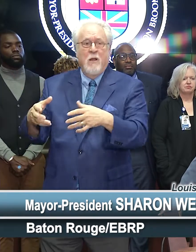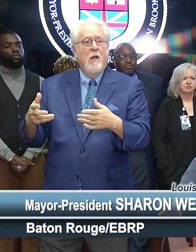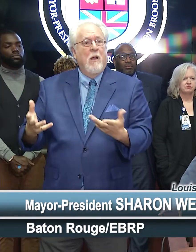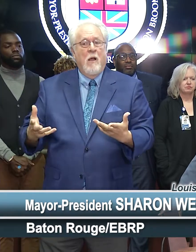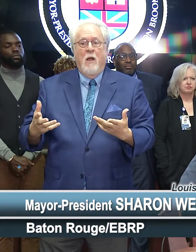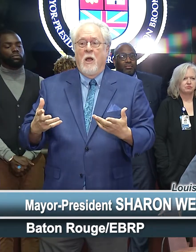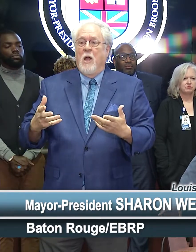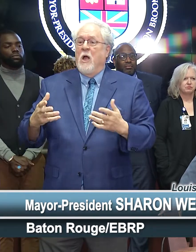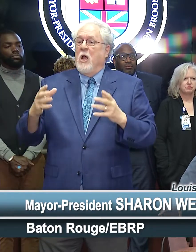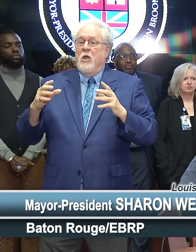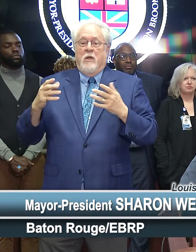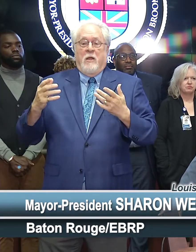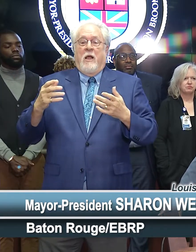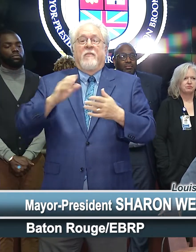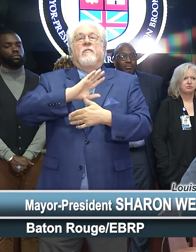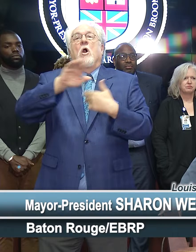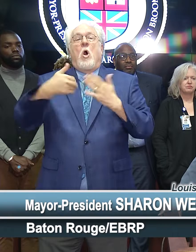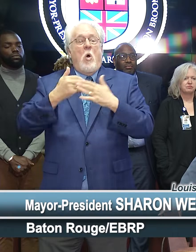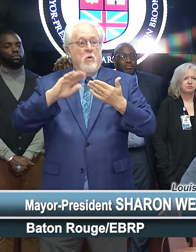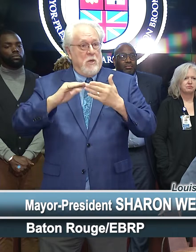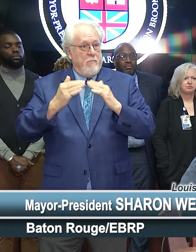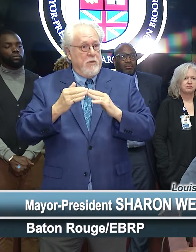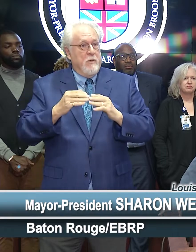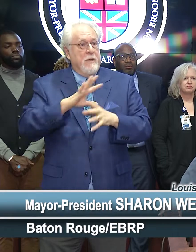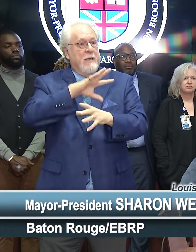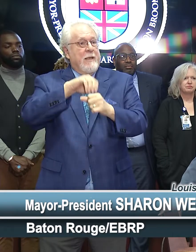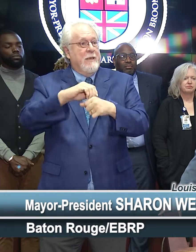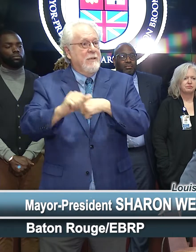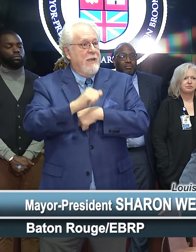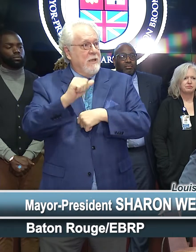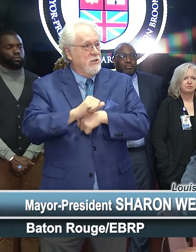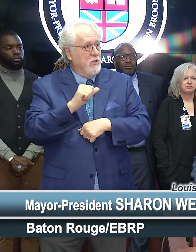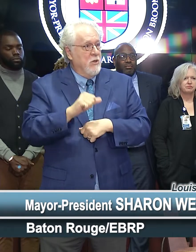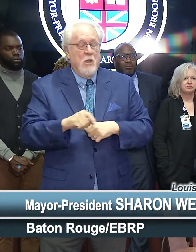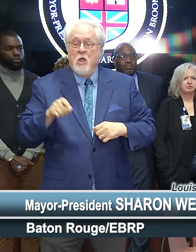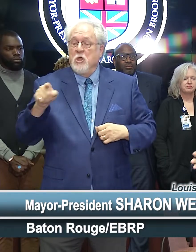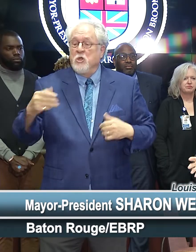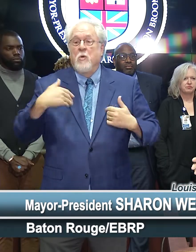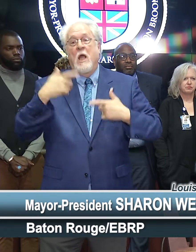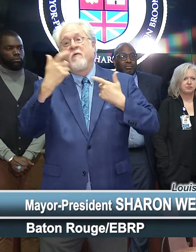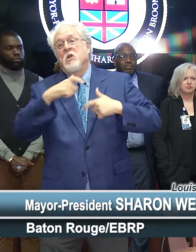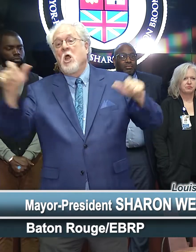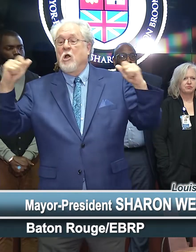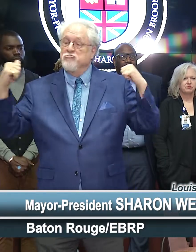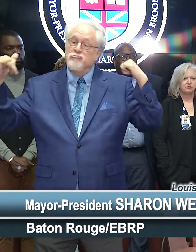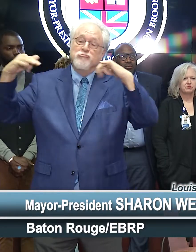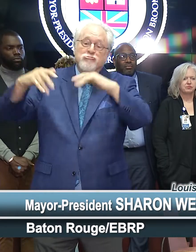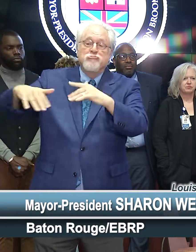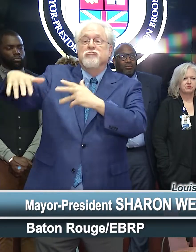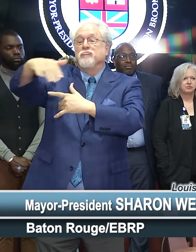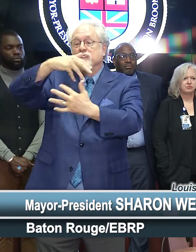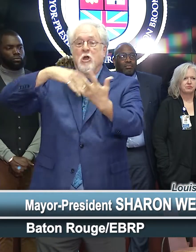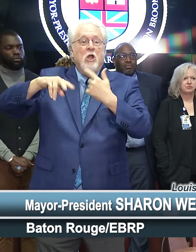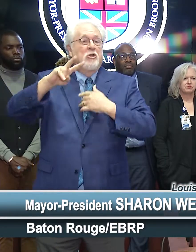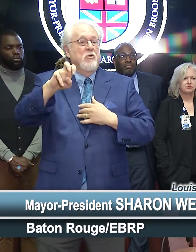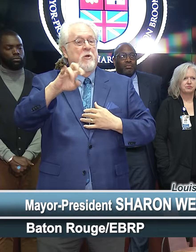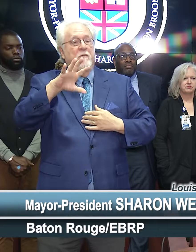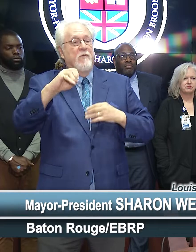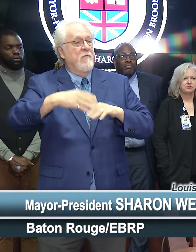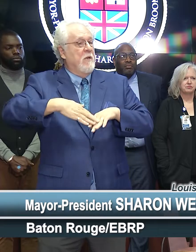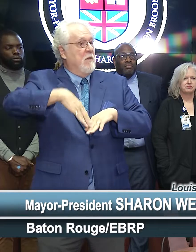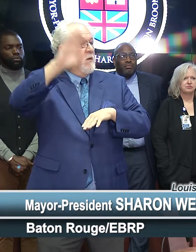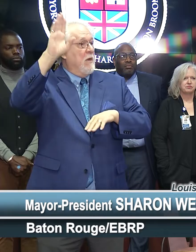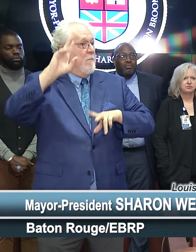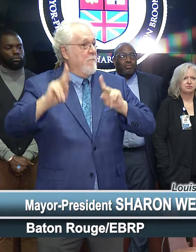put the whole community at risk. When you are having large gatherings of 250 or